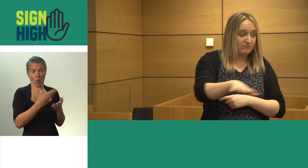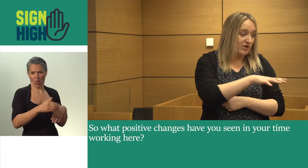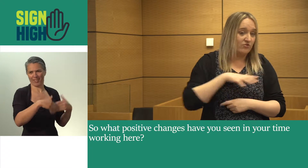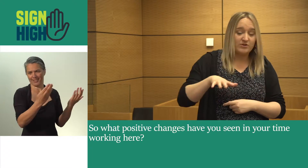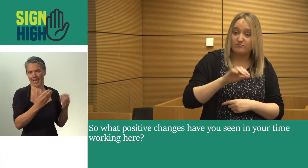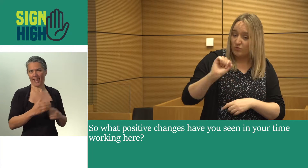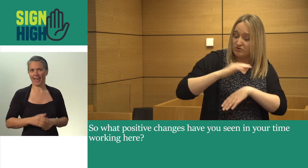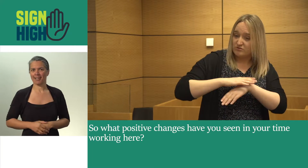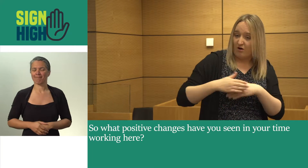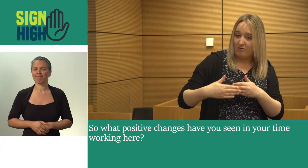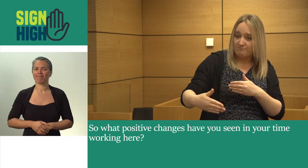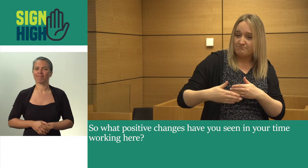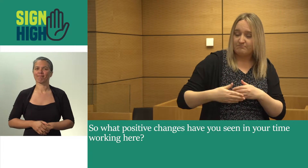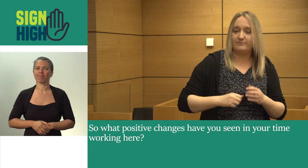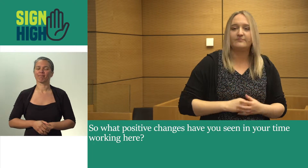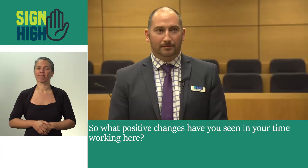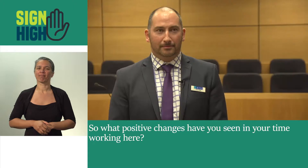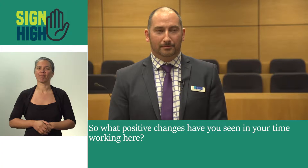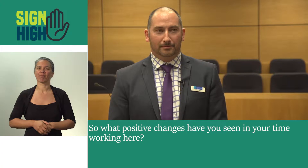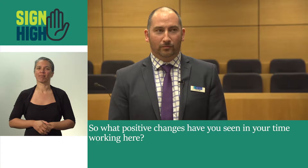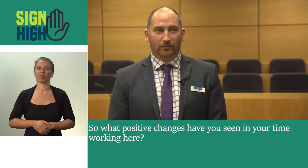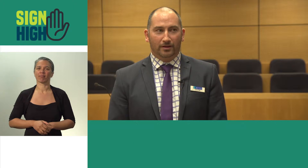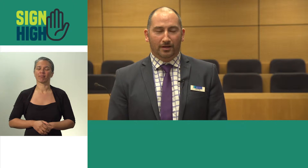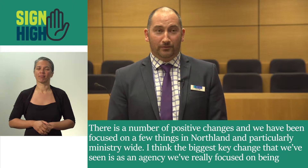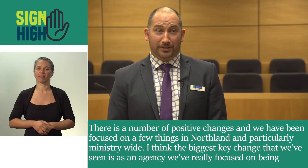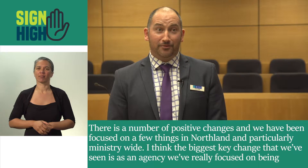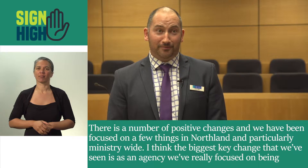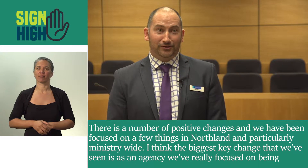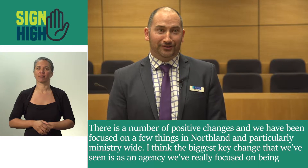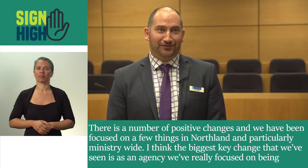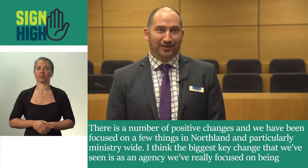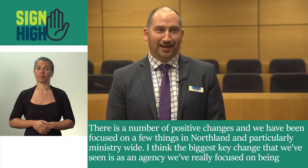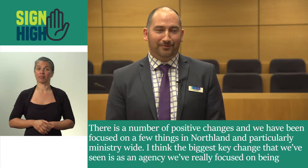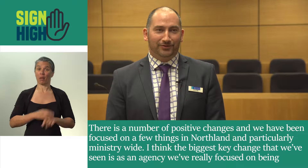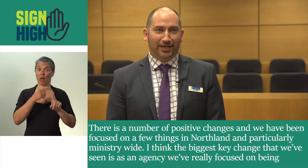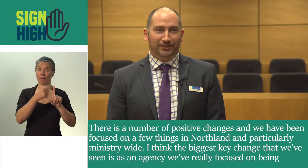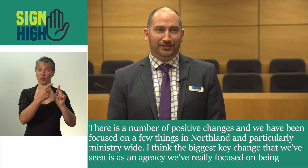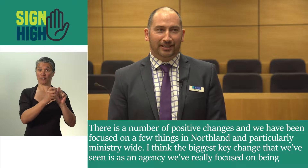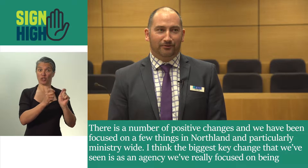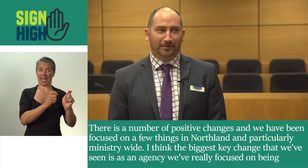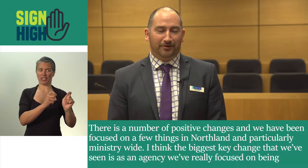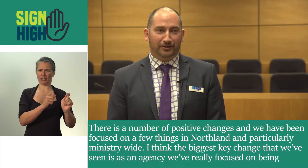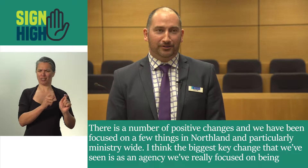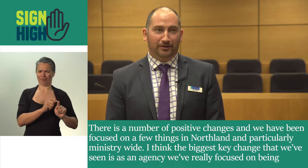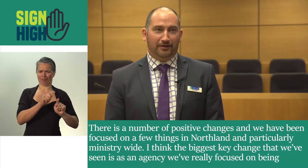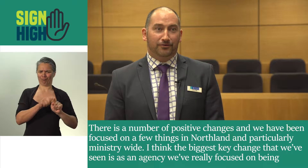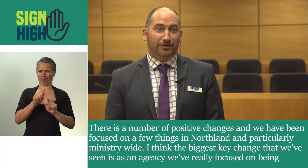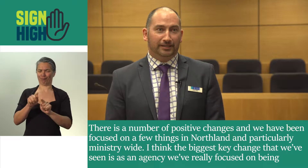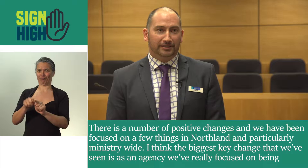What positive changes have you seen in your time working here? There's a number of positive changes, and we've been focused on a few things